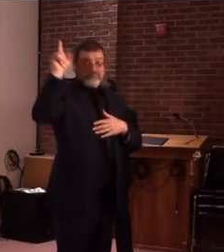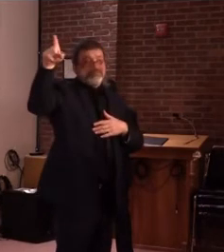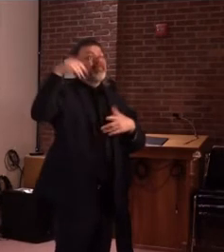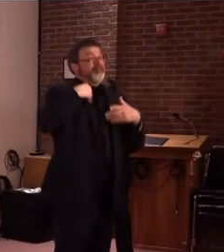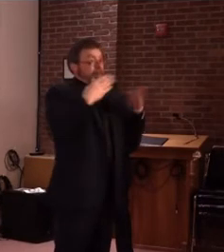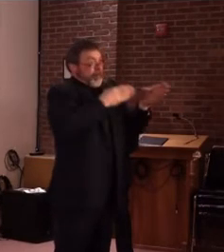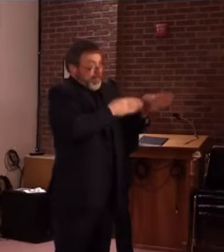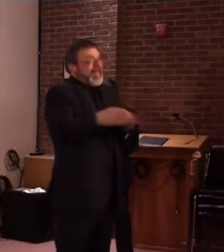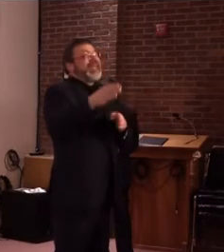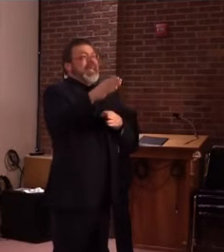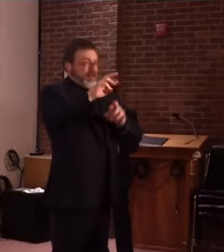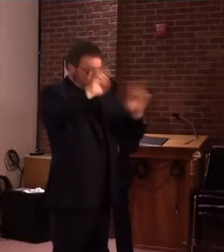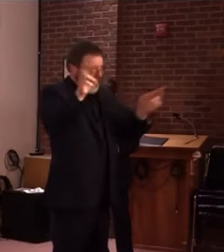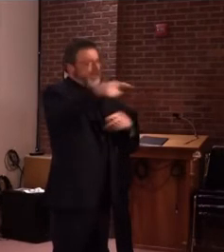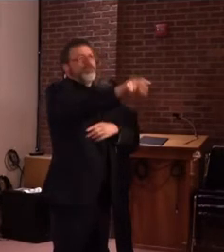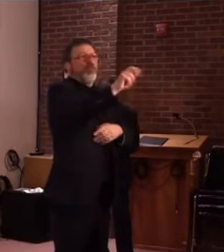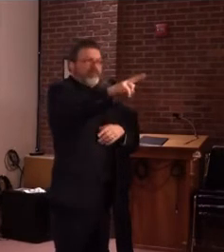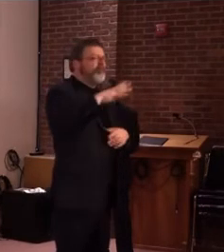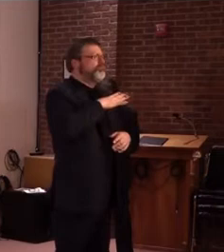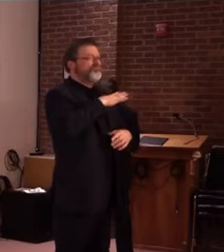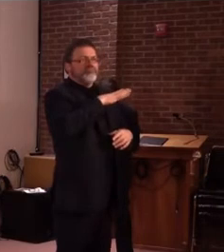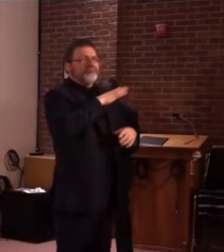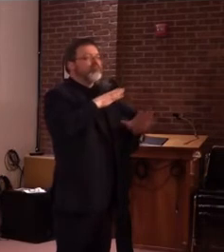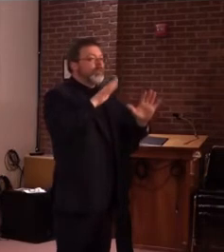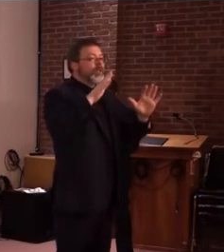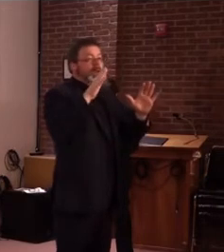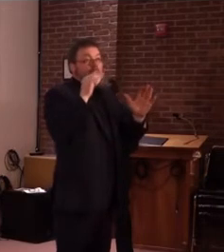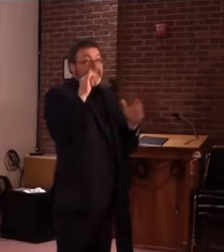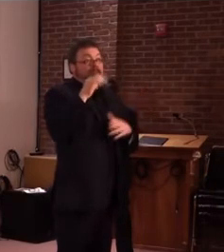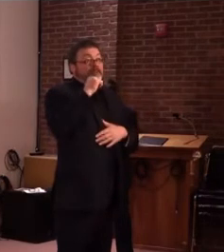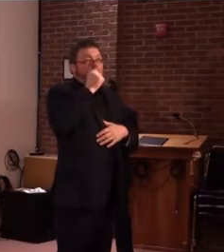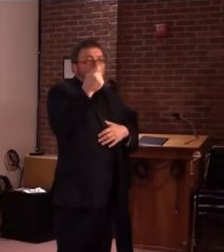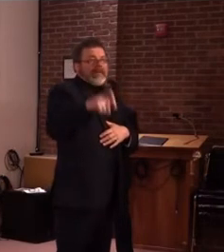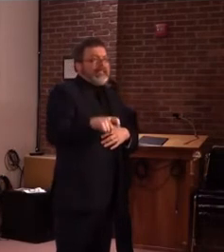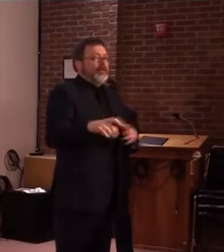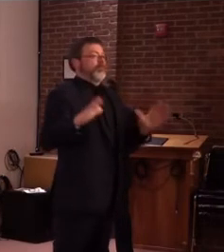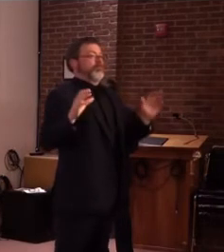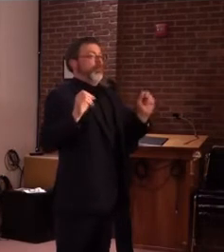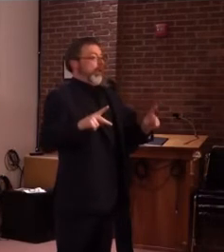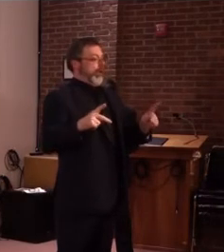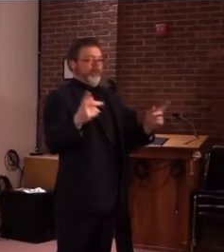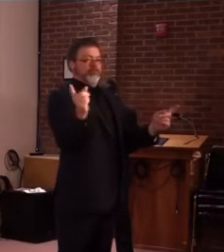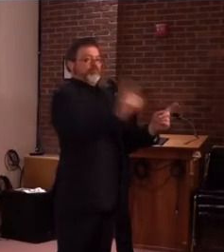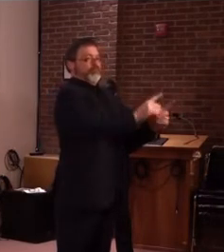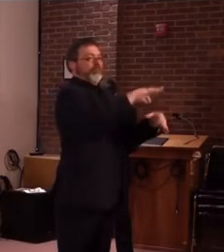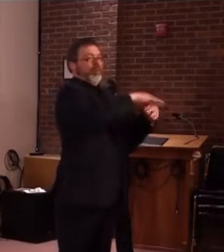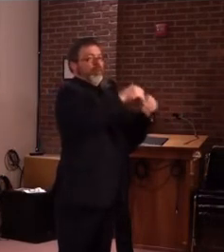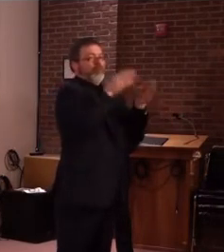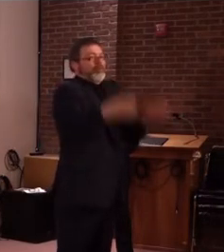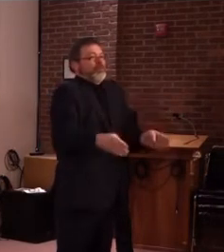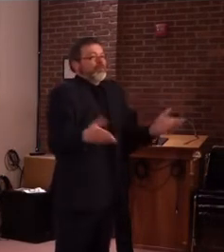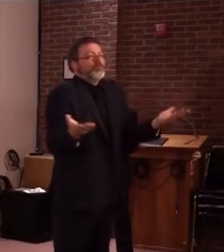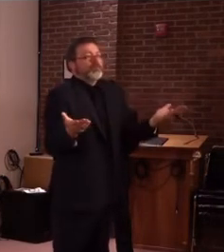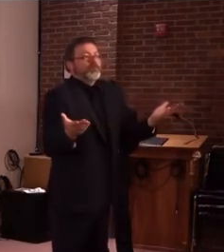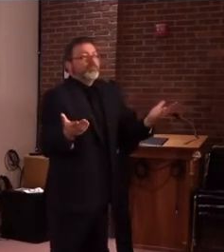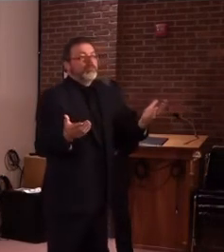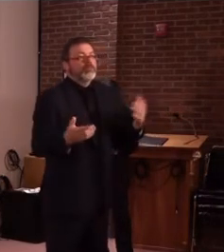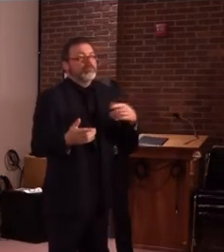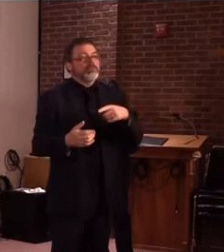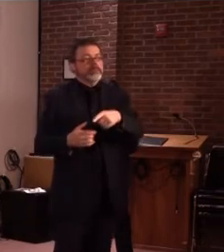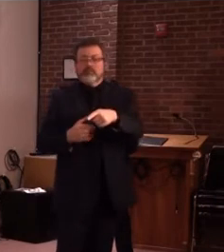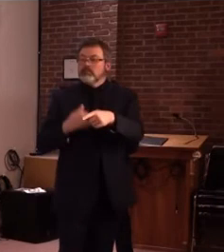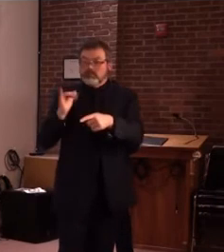And that letter just went out from your office? No, that was last week. He had, week. I think okay. he had directed, he had directed